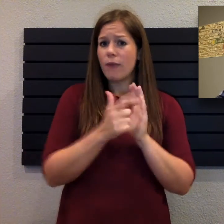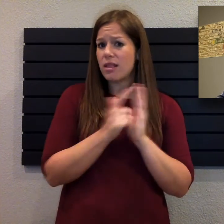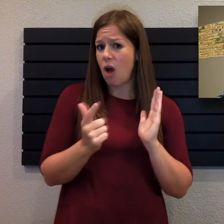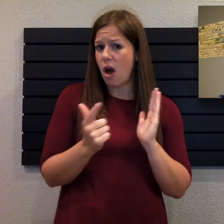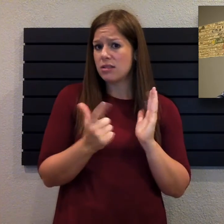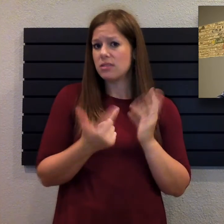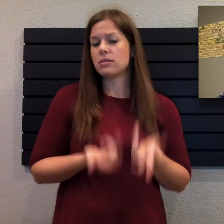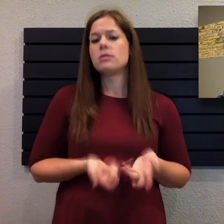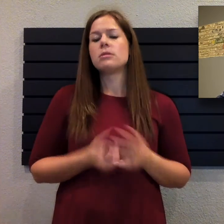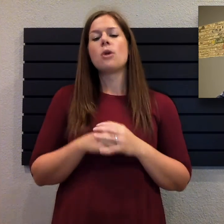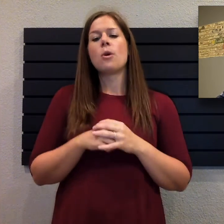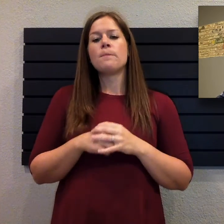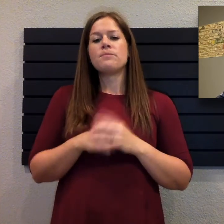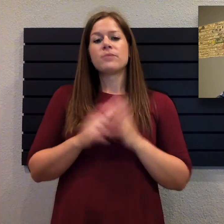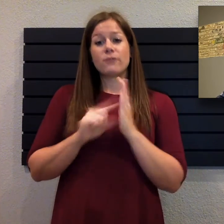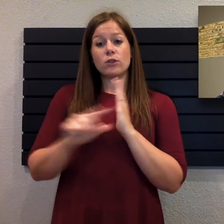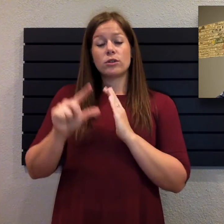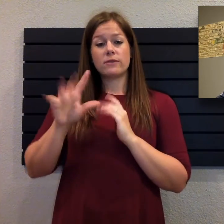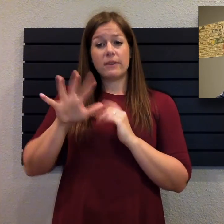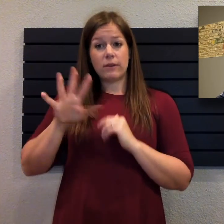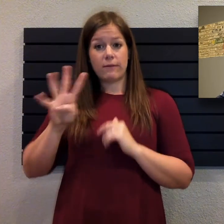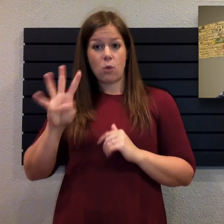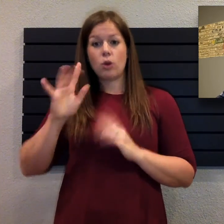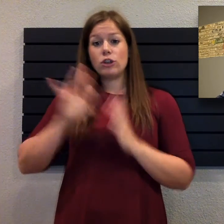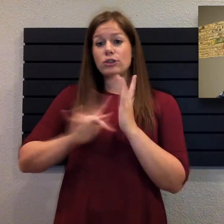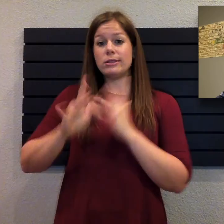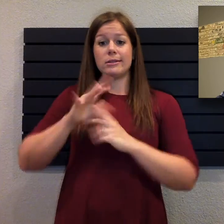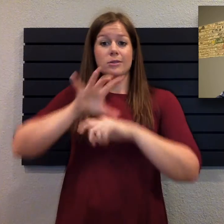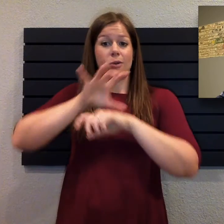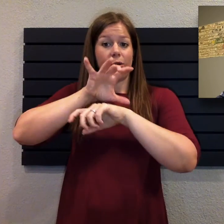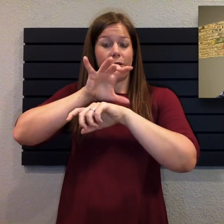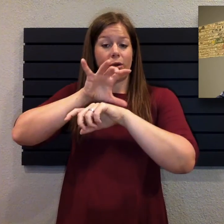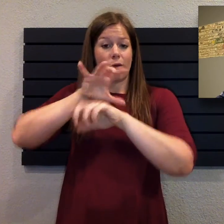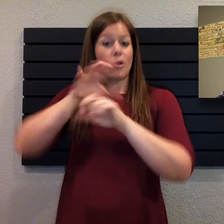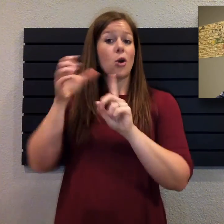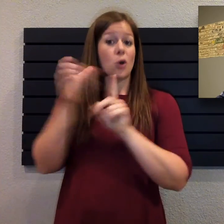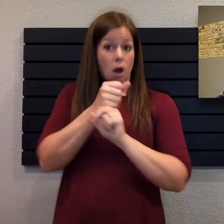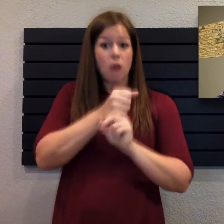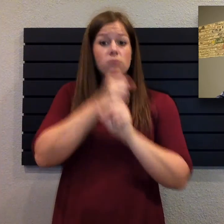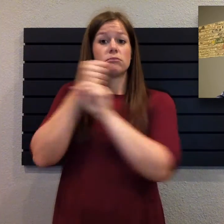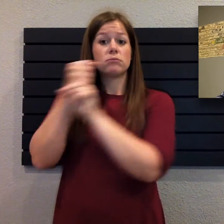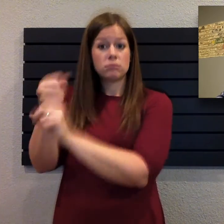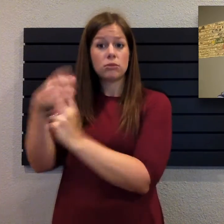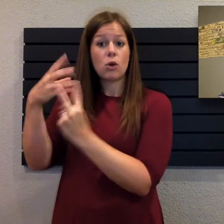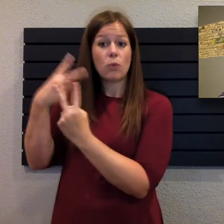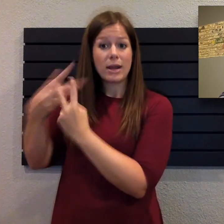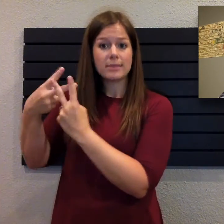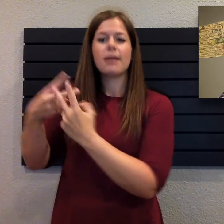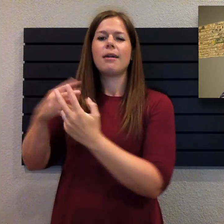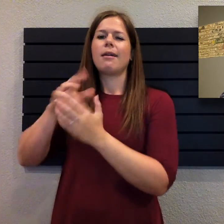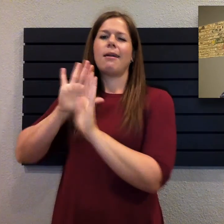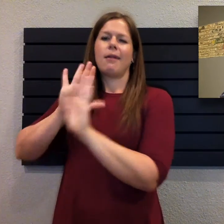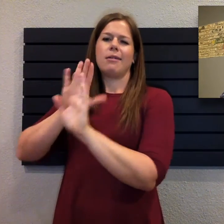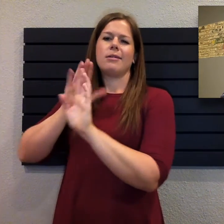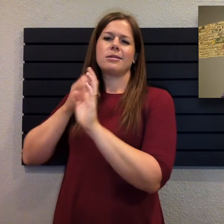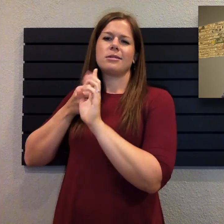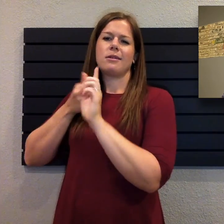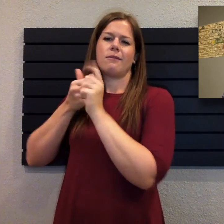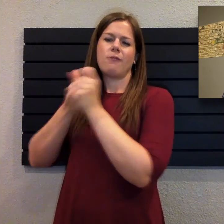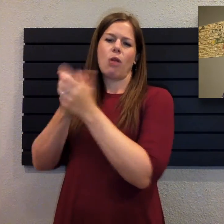So then in verse 54, Jesus is arrested. and his followers begin to abandon